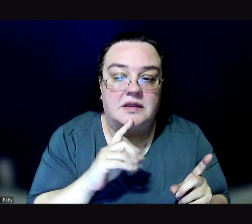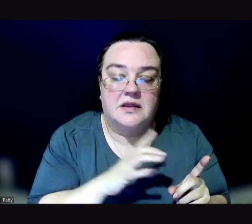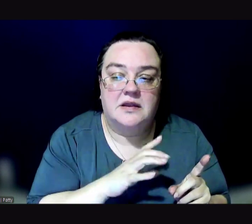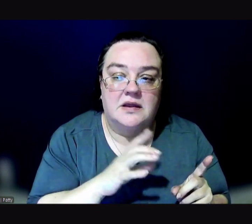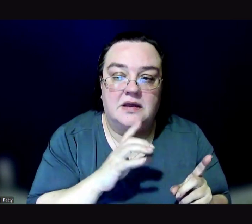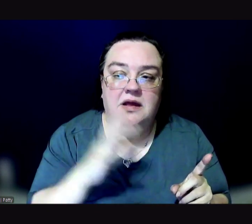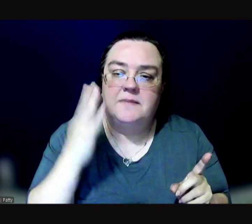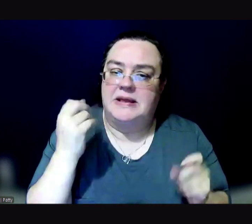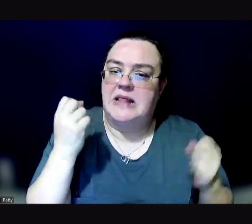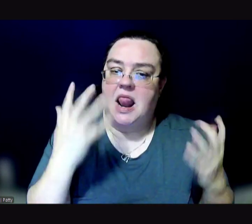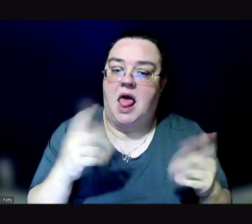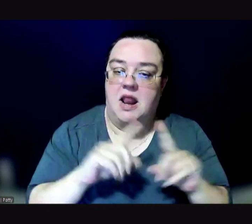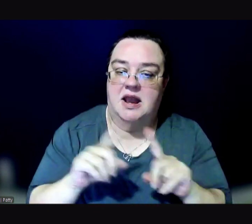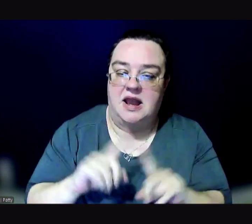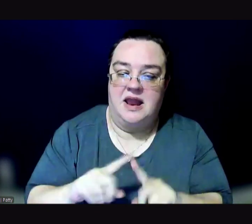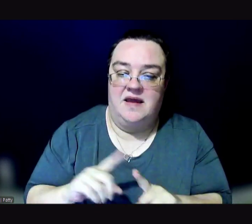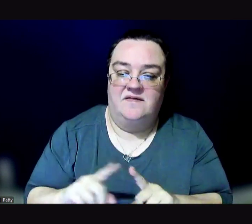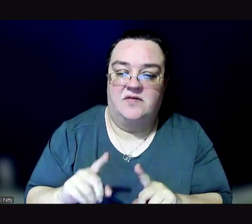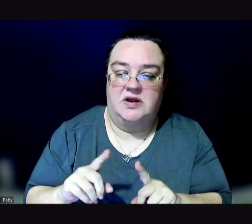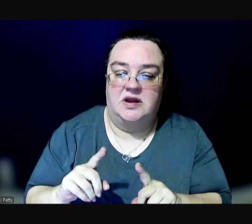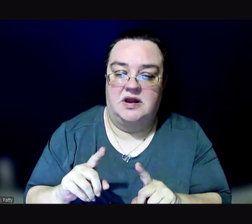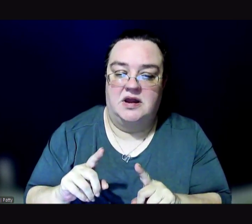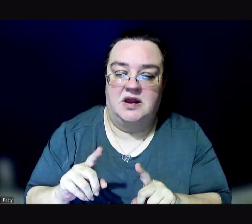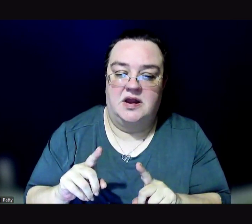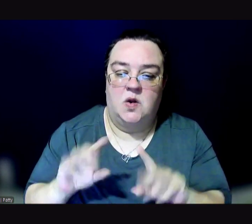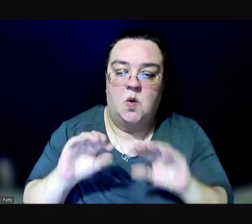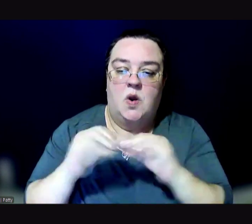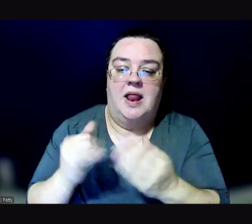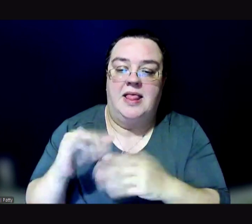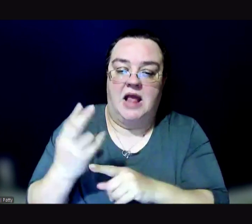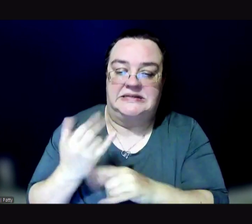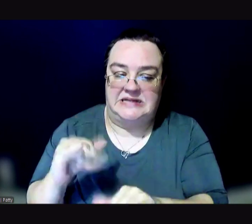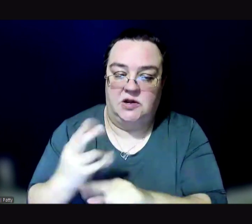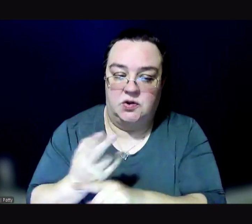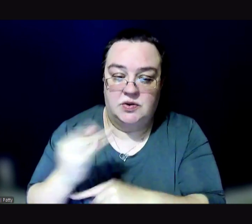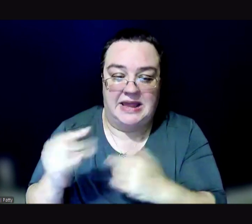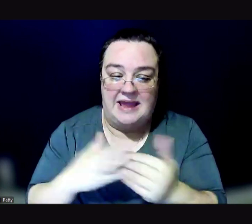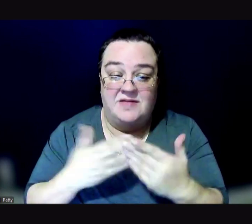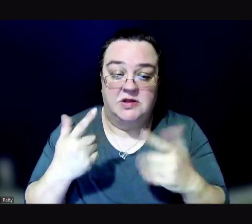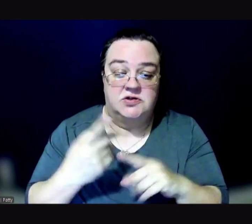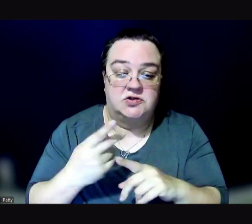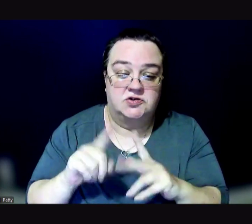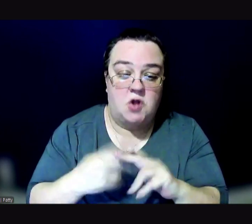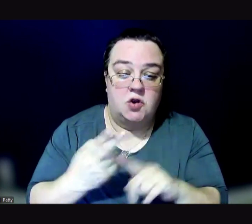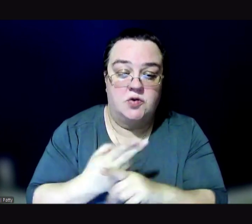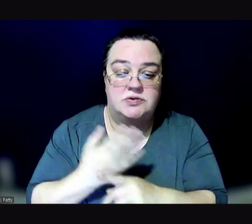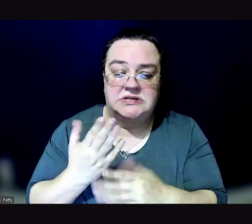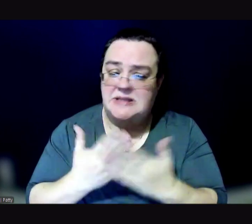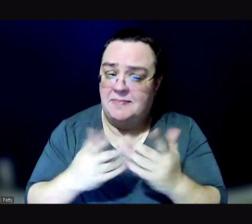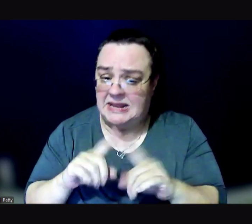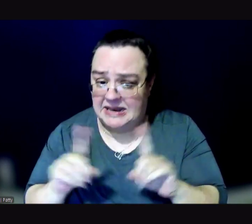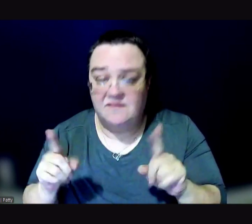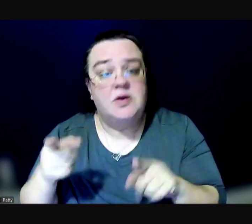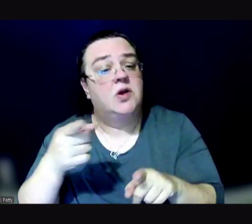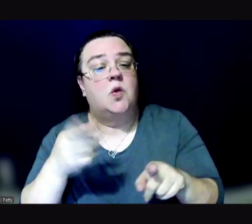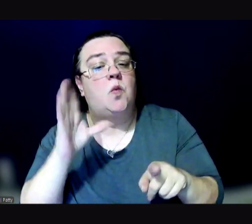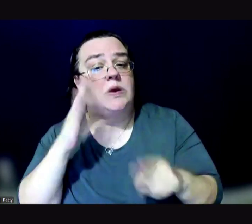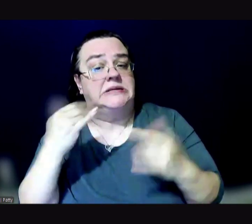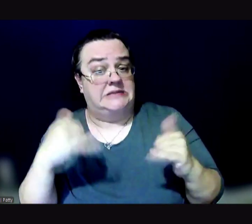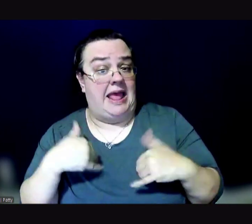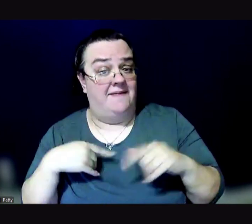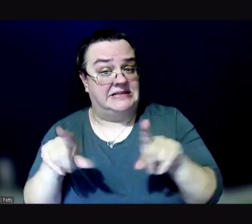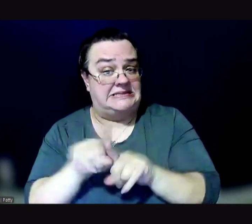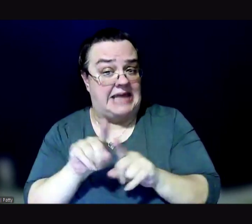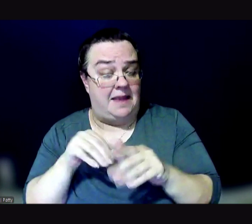different Correct. organizations that still use it, so even if we start using something different. You still have the same access. Okay. Well, no, will people who use